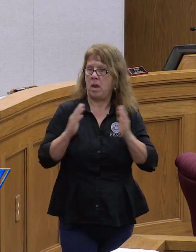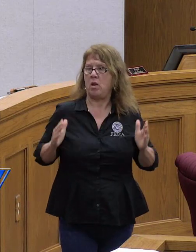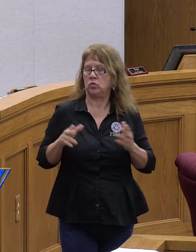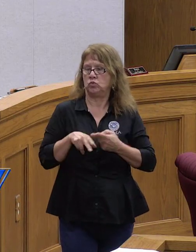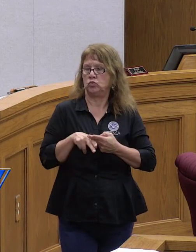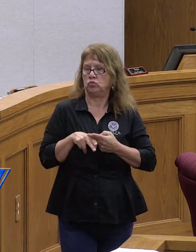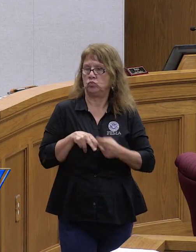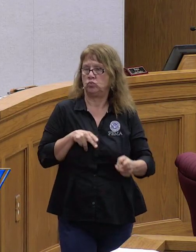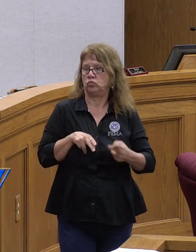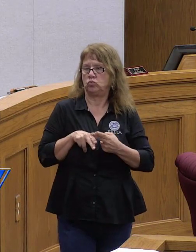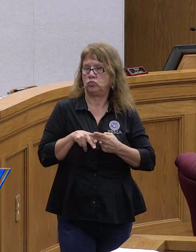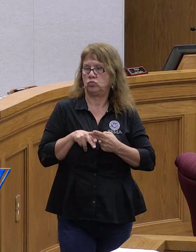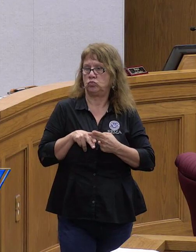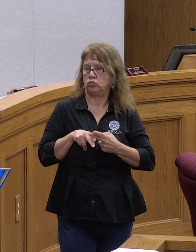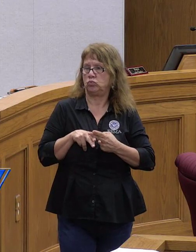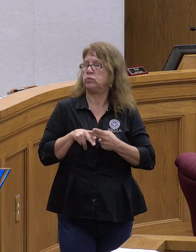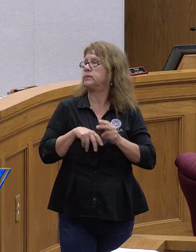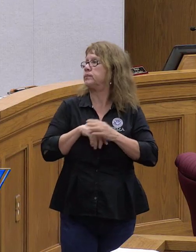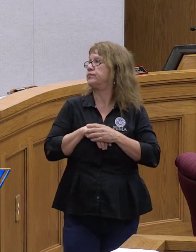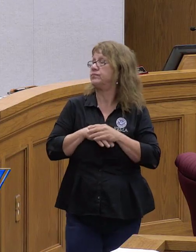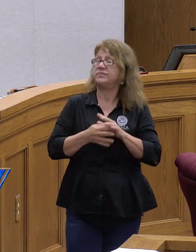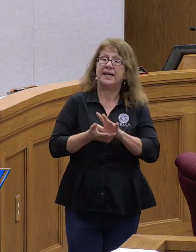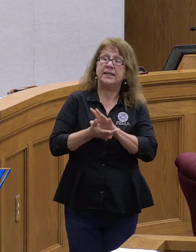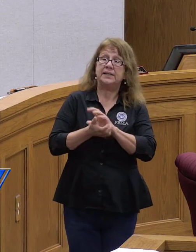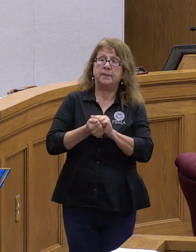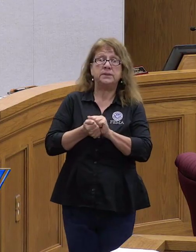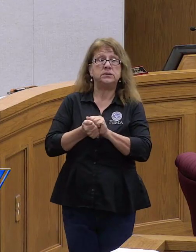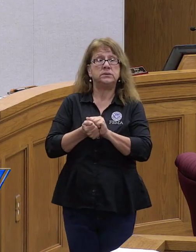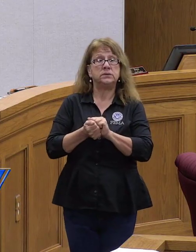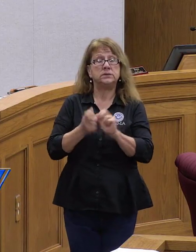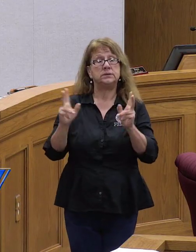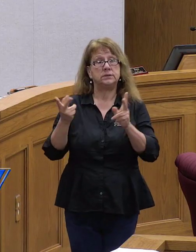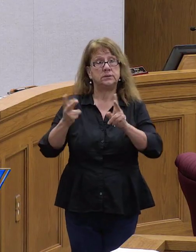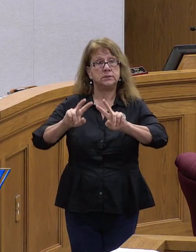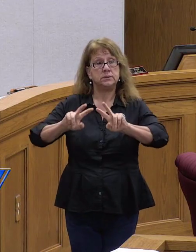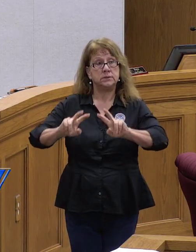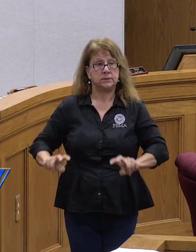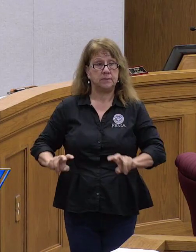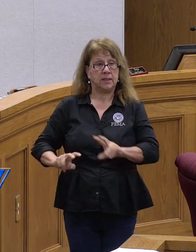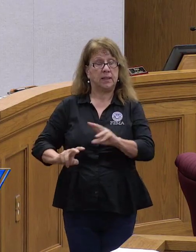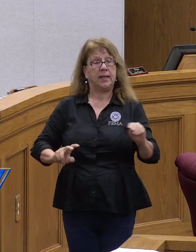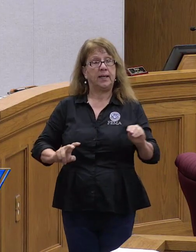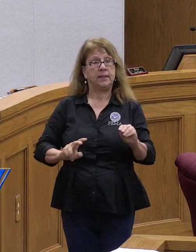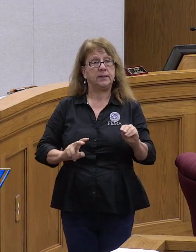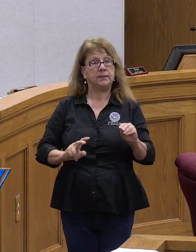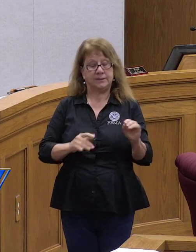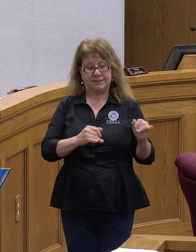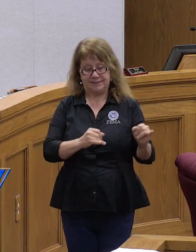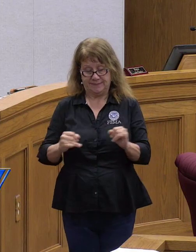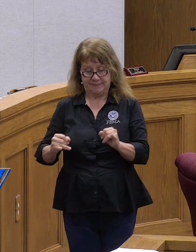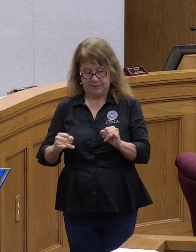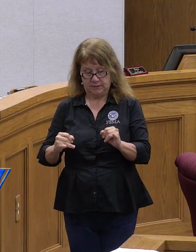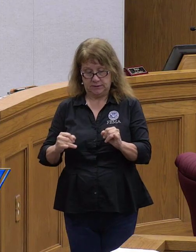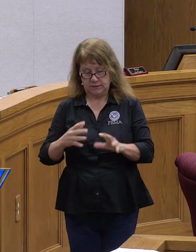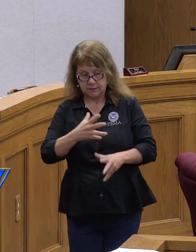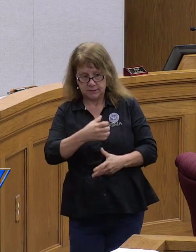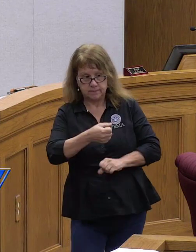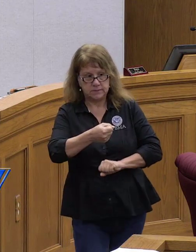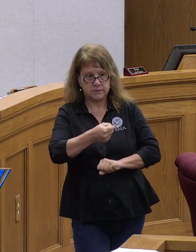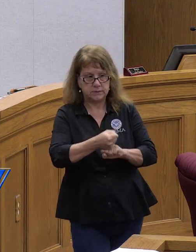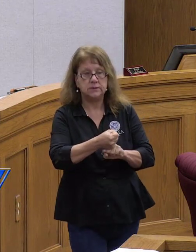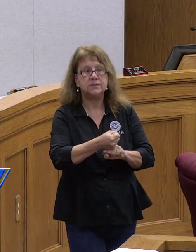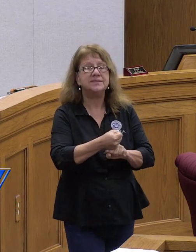term. Quick note on damage assessment and individual assistance. So damage assessment is essentially